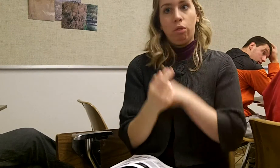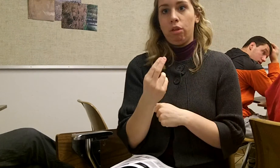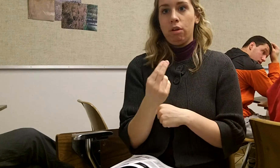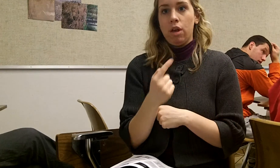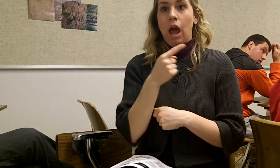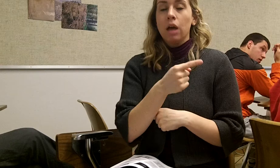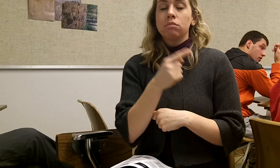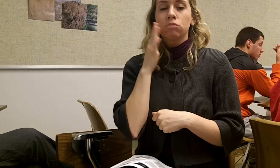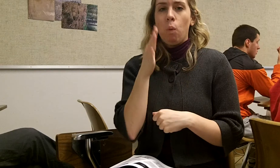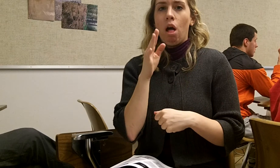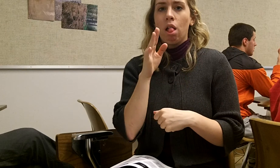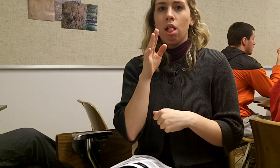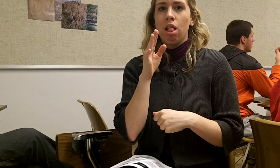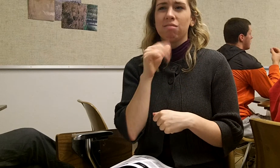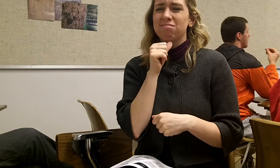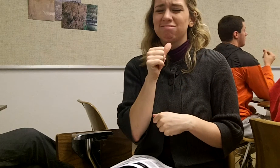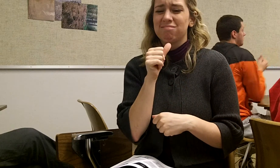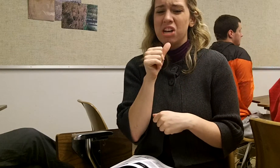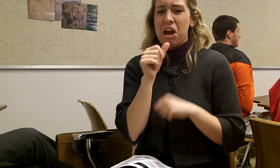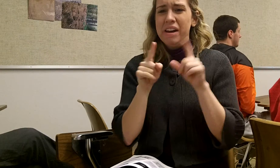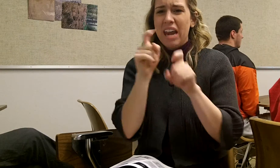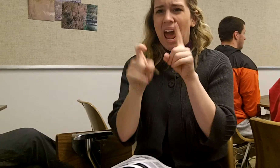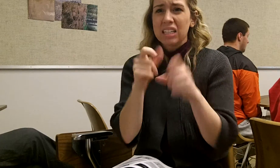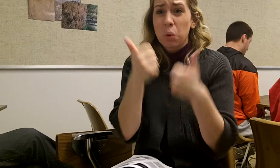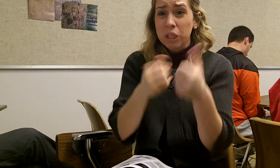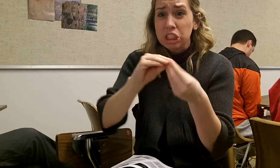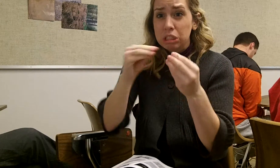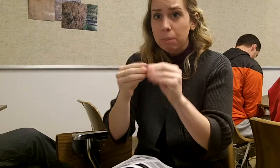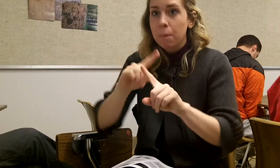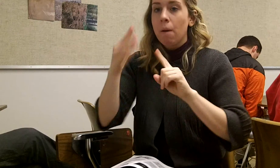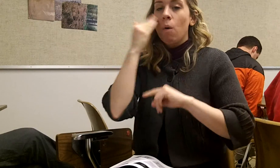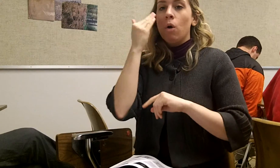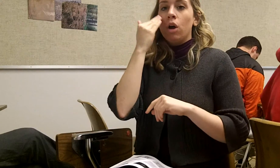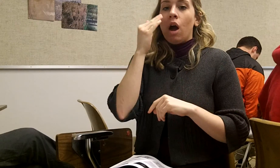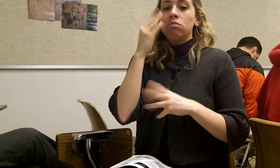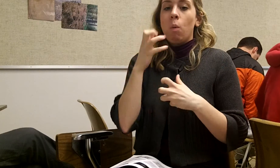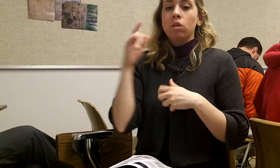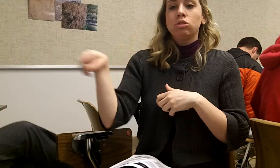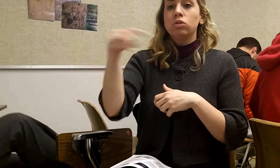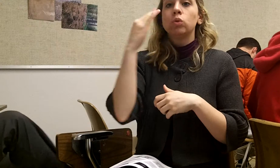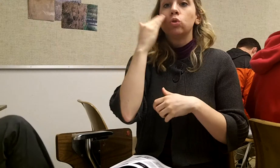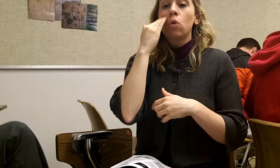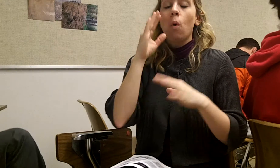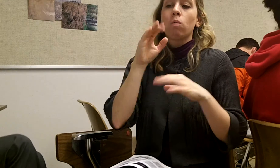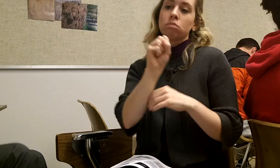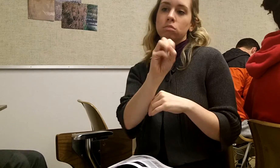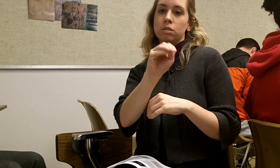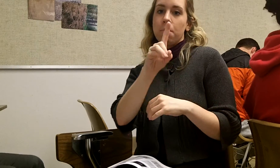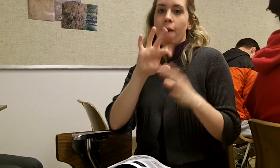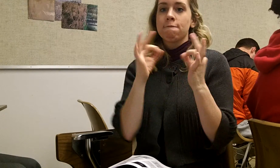SMADs. All I want you to know is that these are SMAD family proteins. One is phosphorylated that complexes with another,